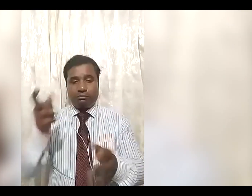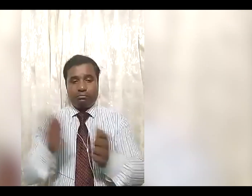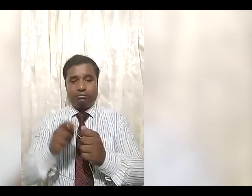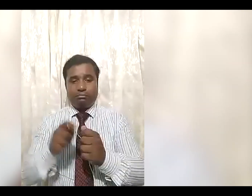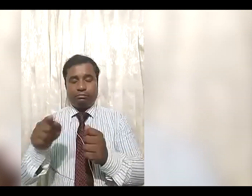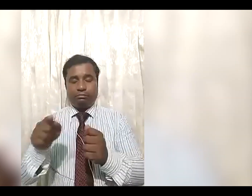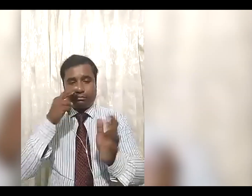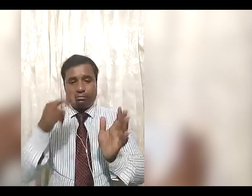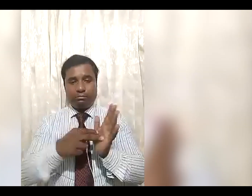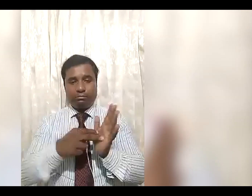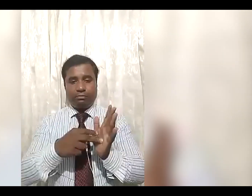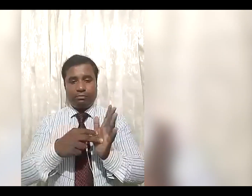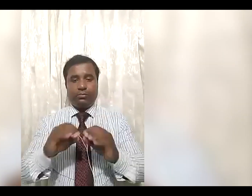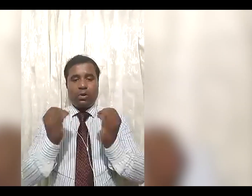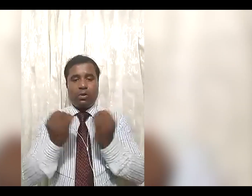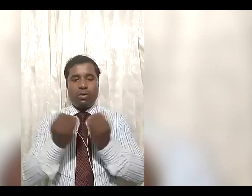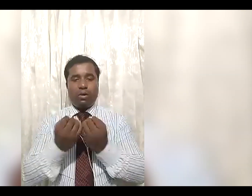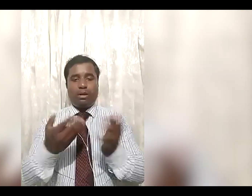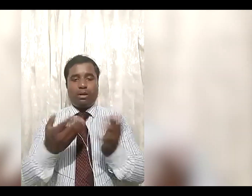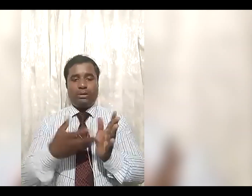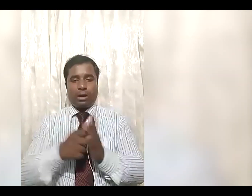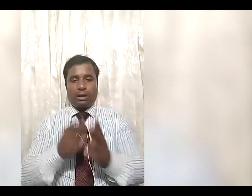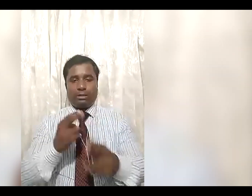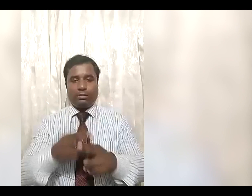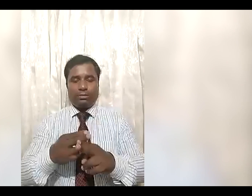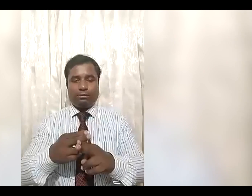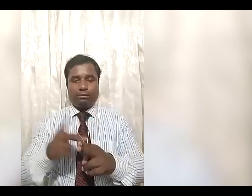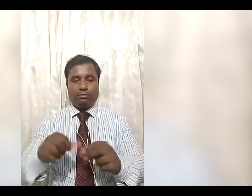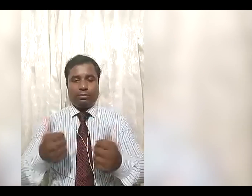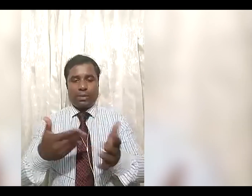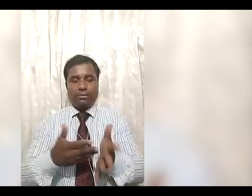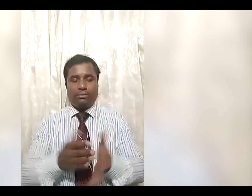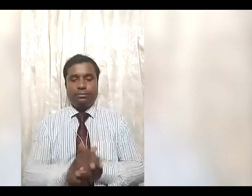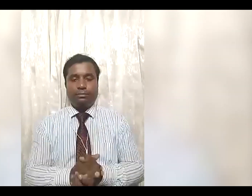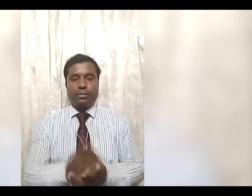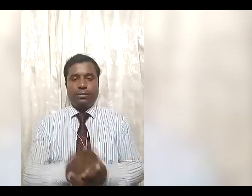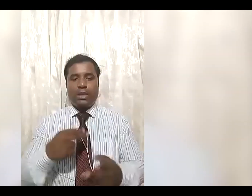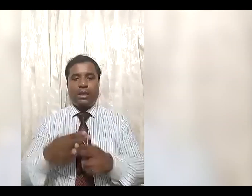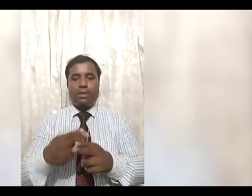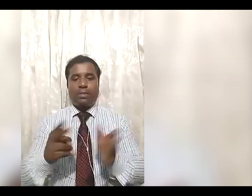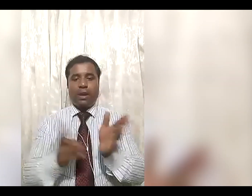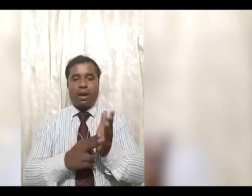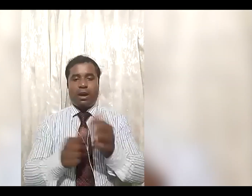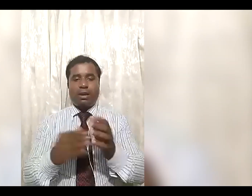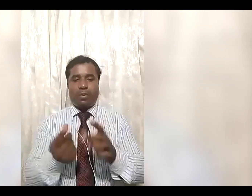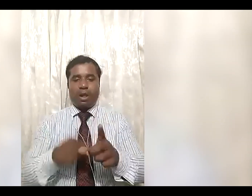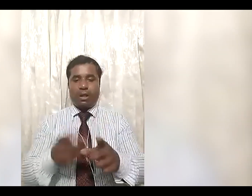in civic organizing and electoral processes. Nazmus, please.